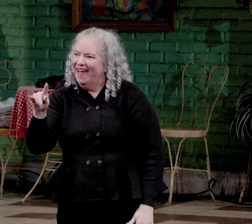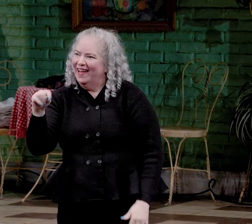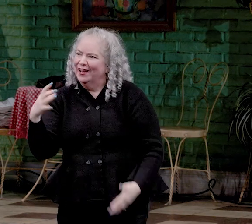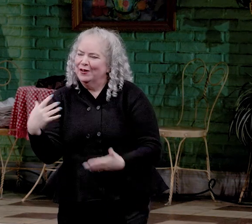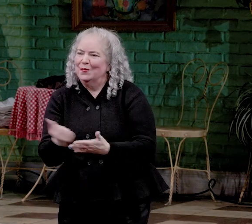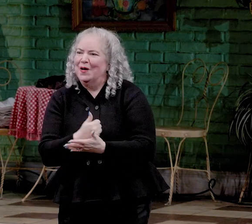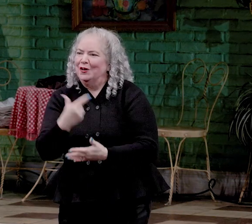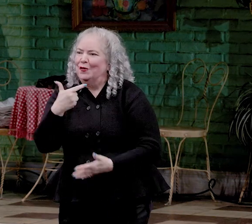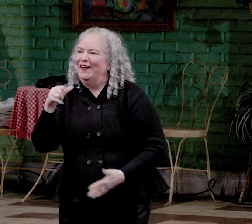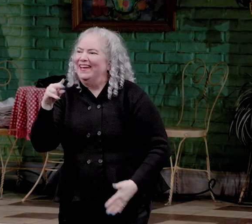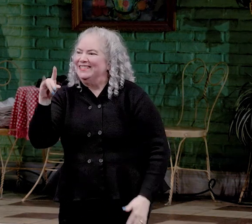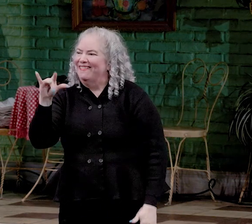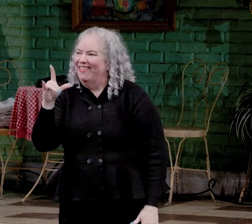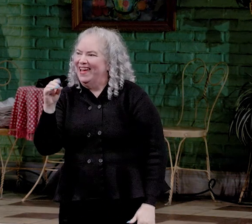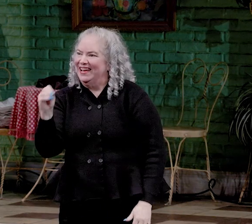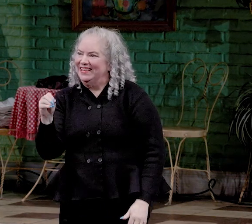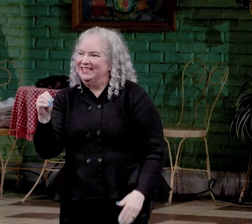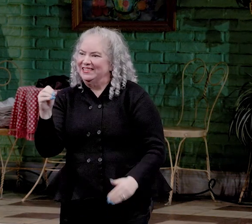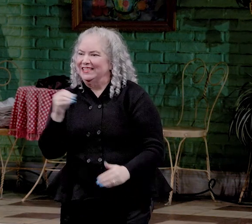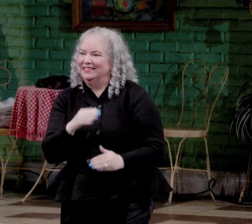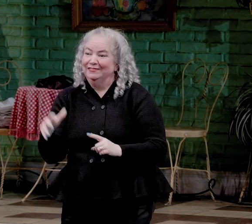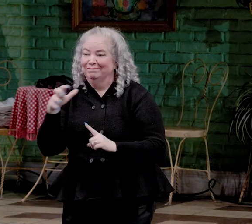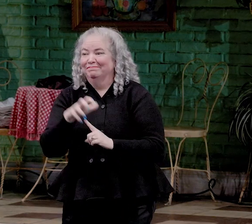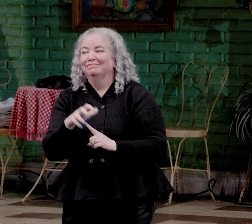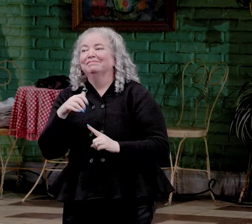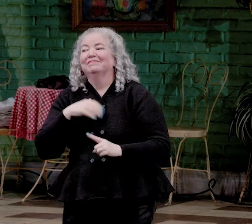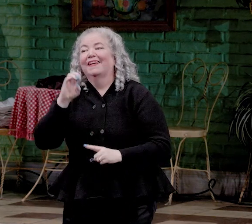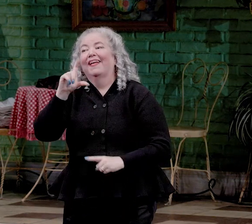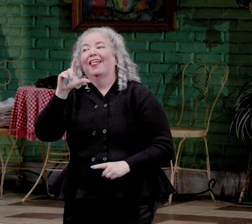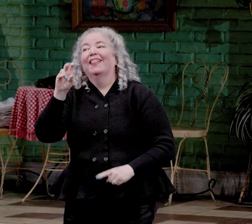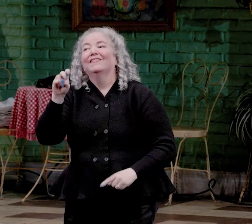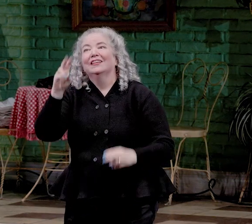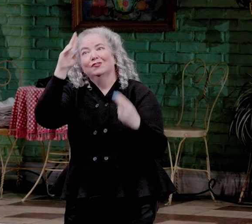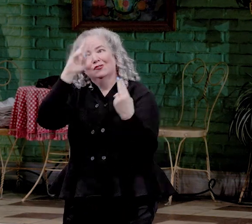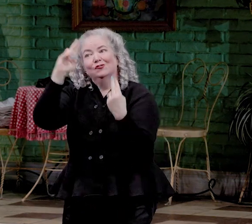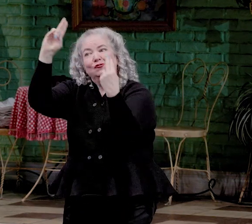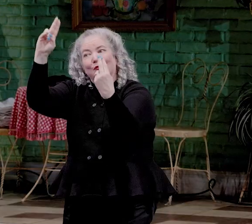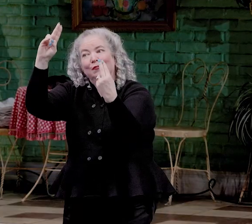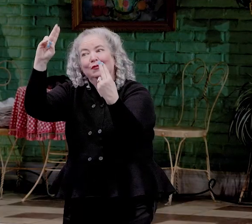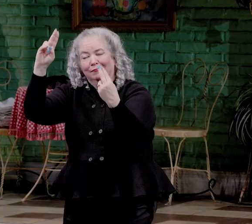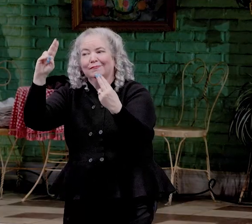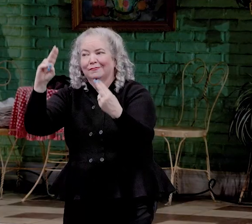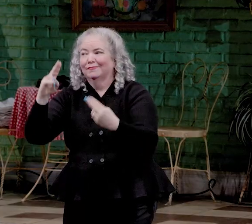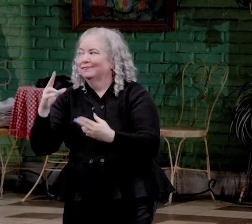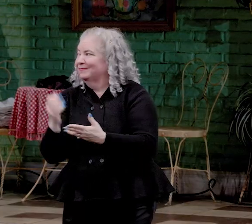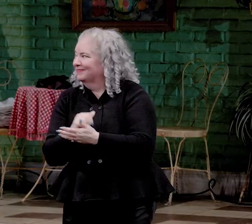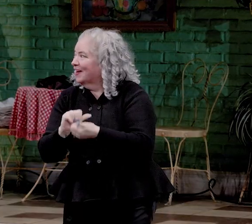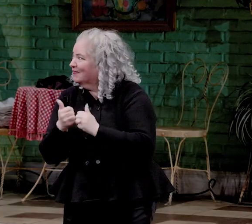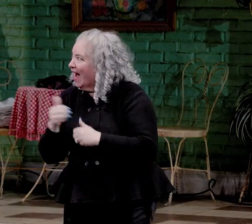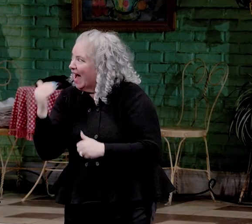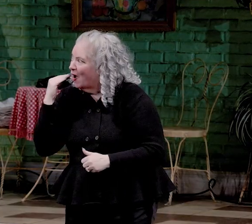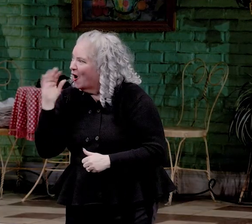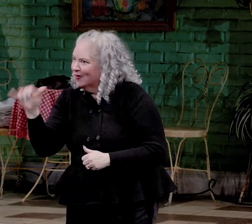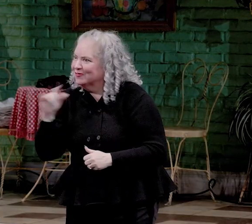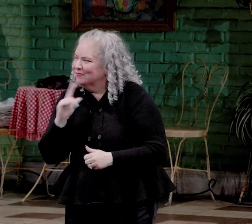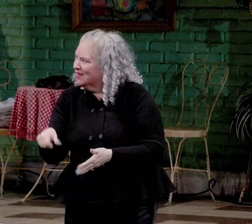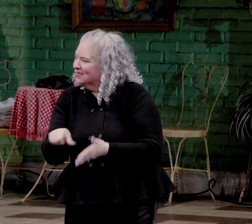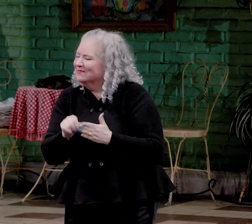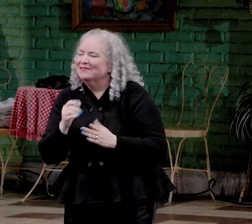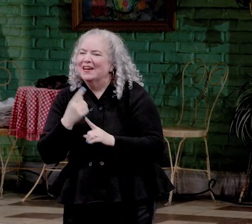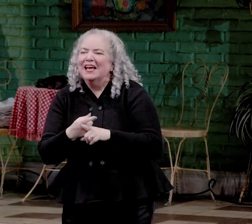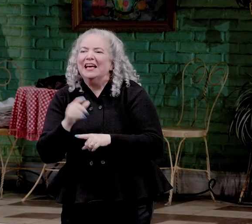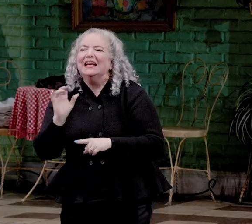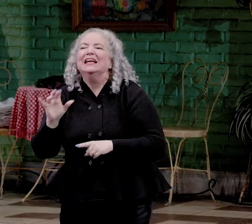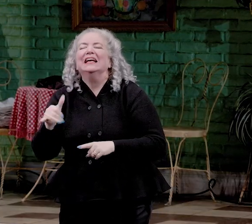Graceland's prestigious Ultimate Elvis Tribute Artist Competition. I know. His